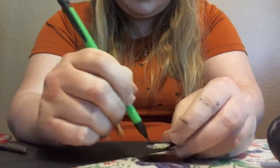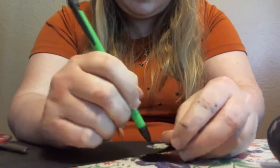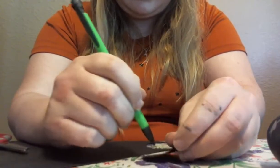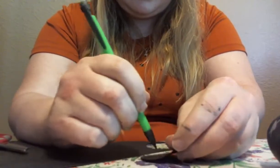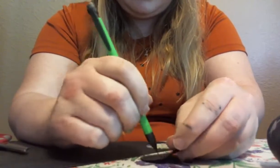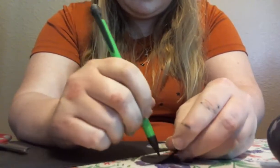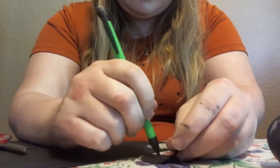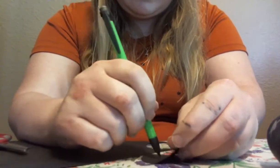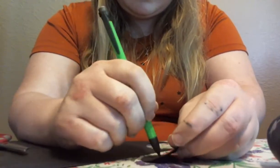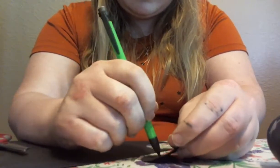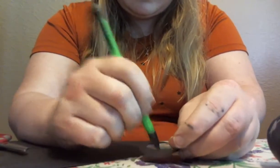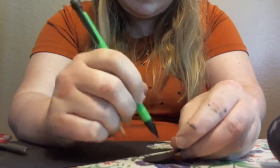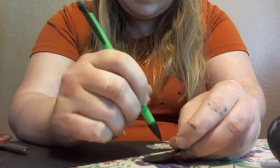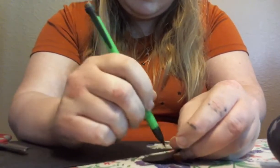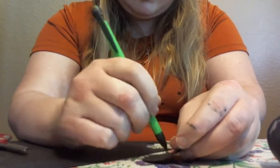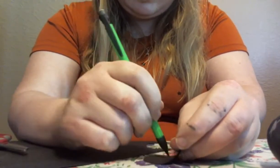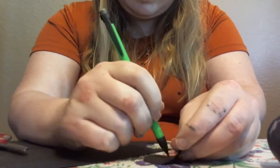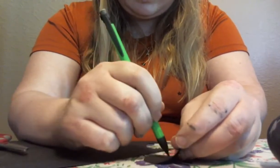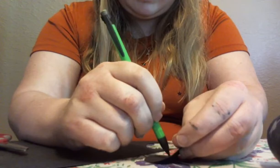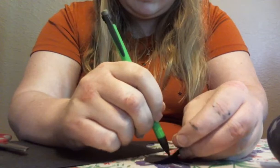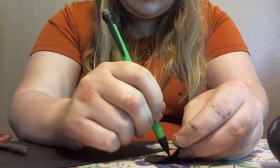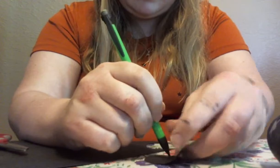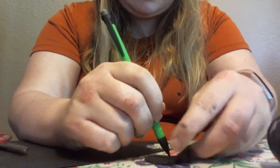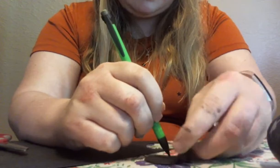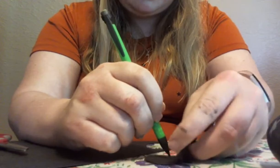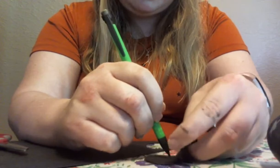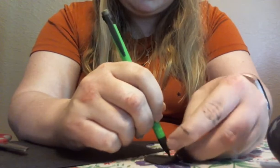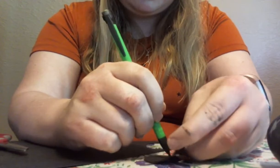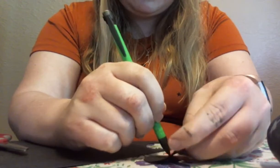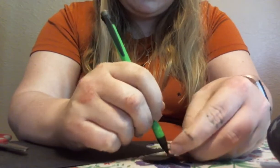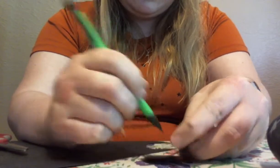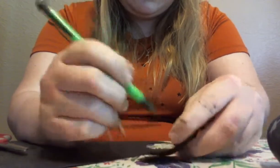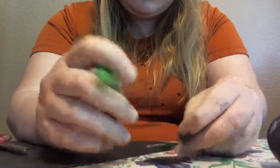paper, like I'm doing here.